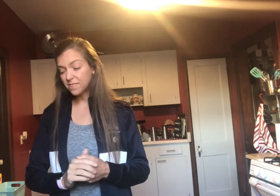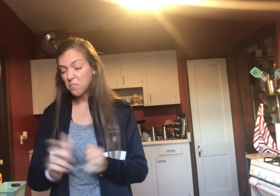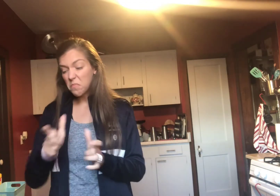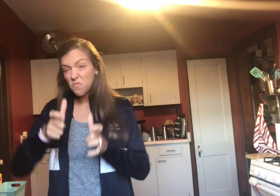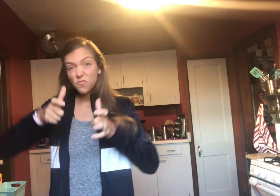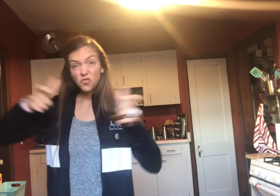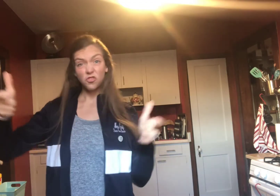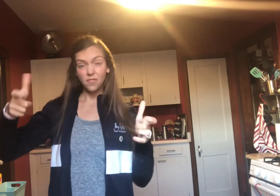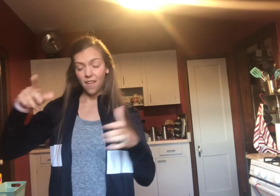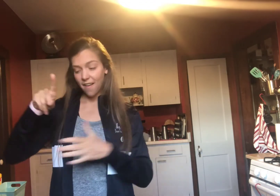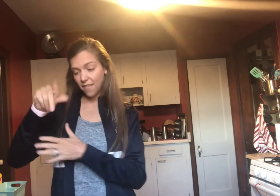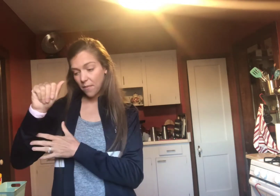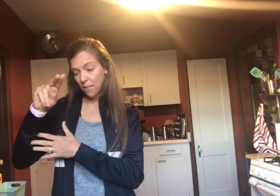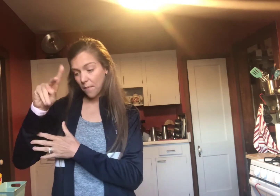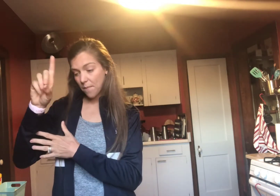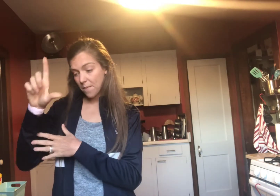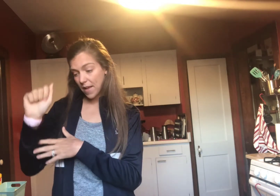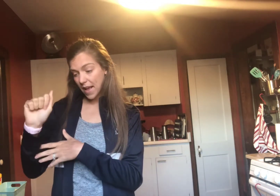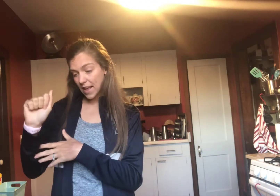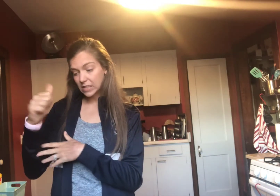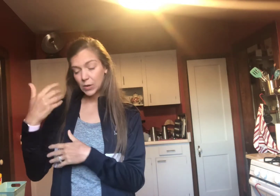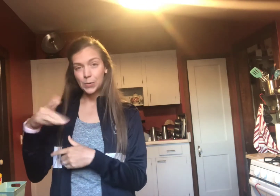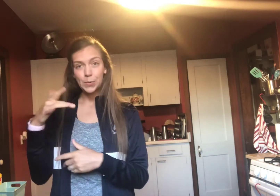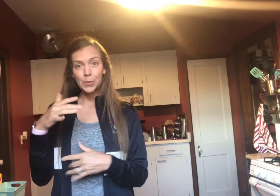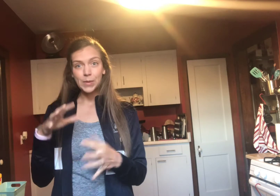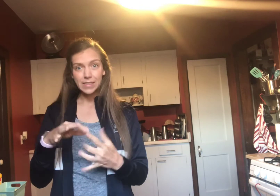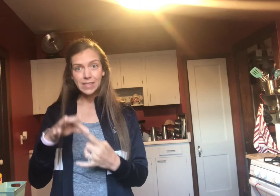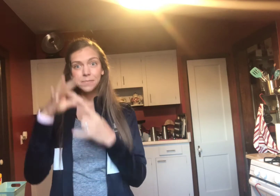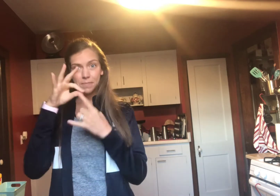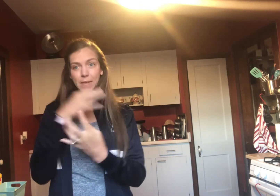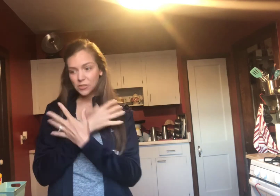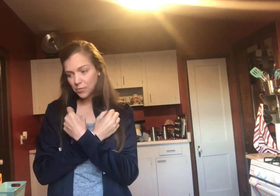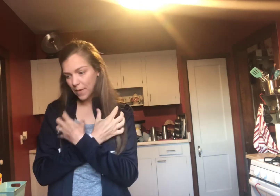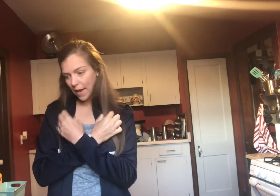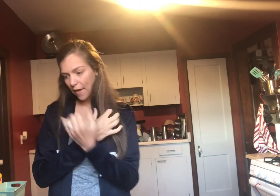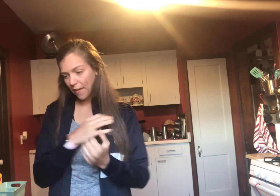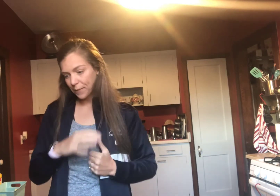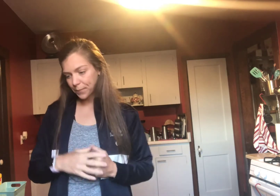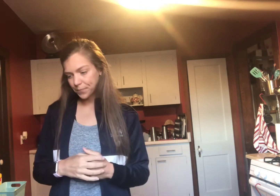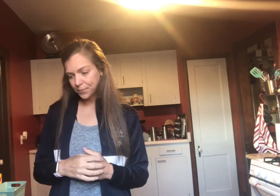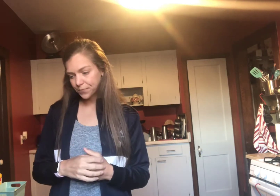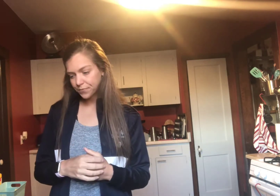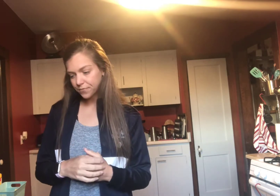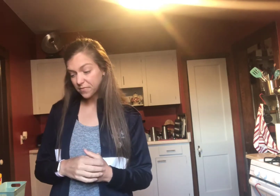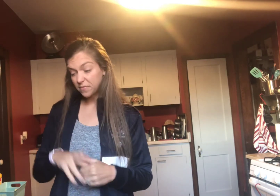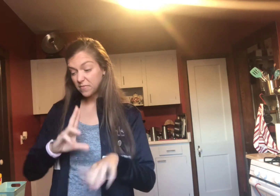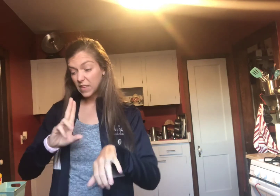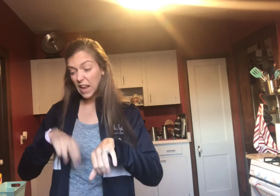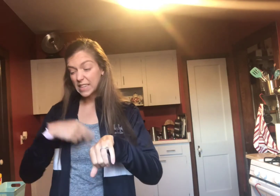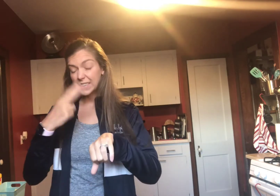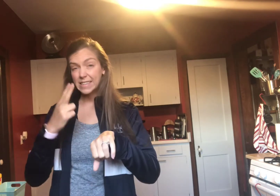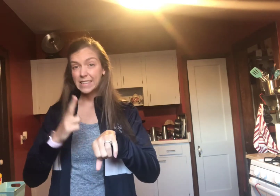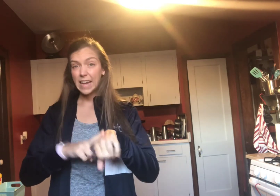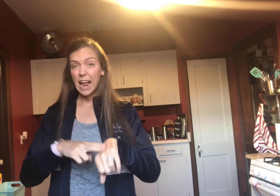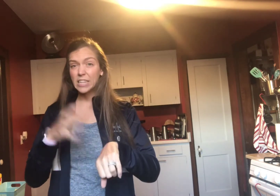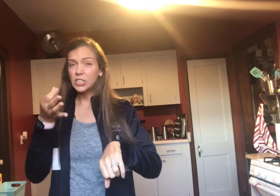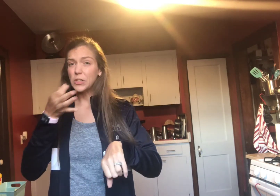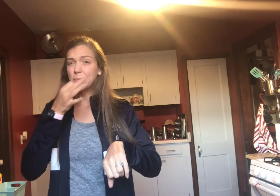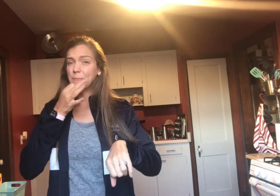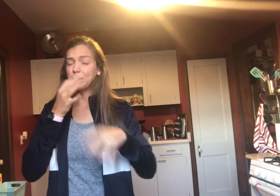giant panda cannot be mistaken for any other bear. This national treasure of